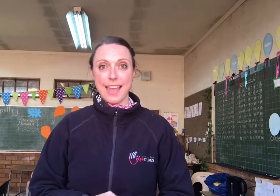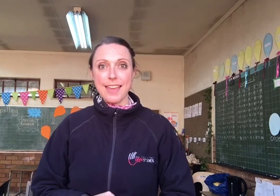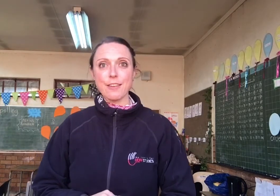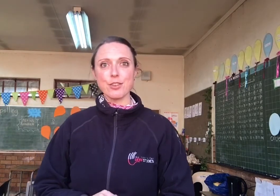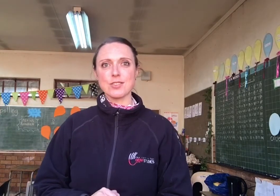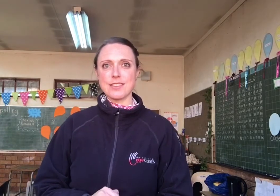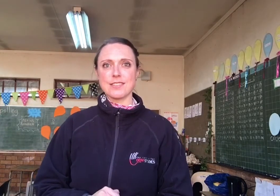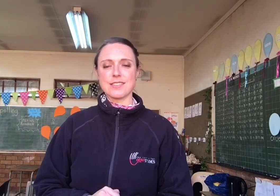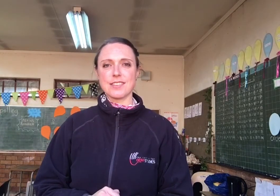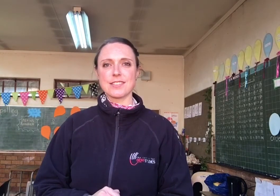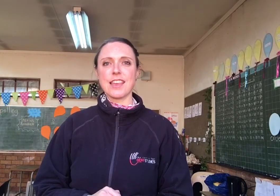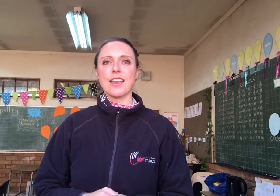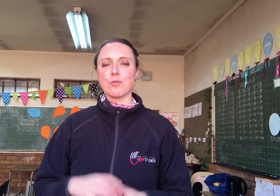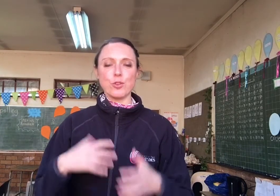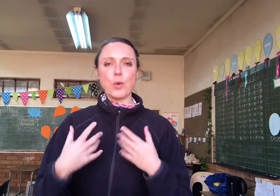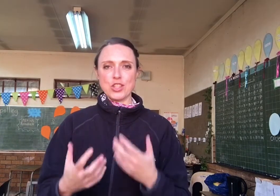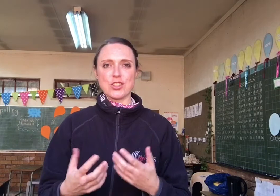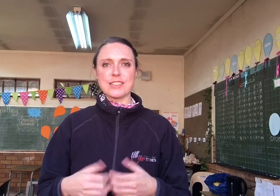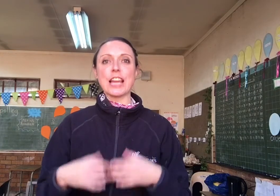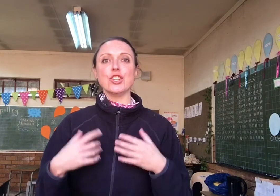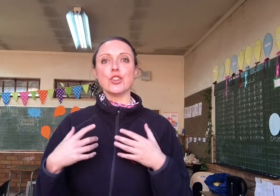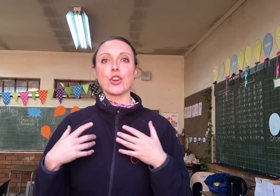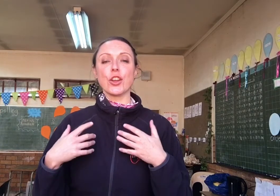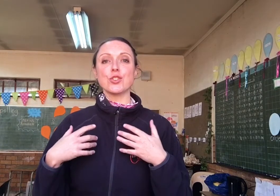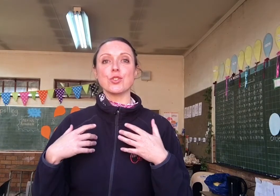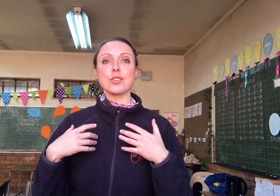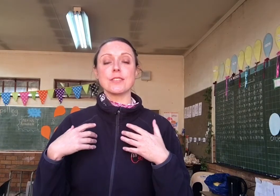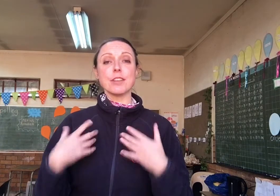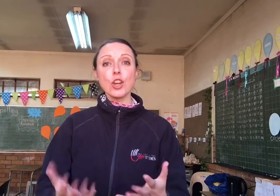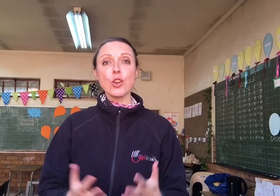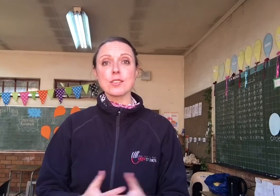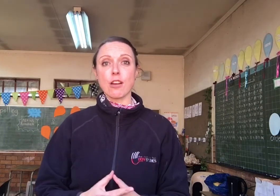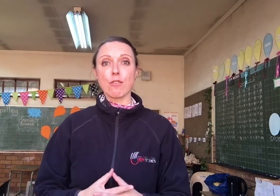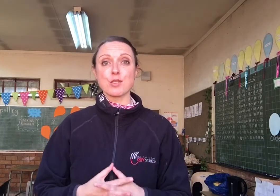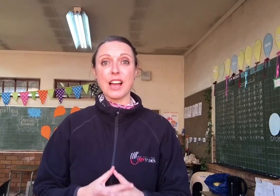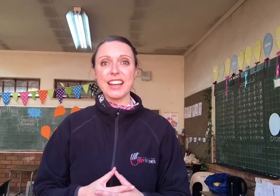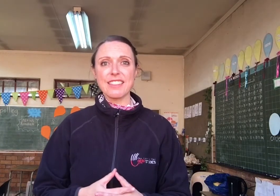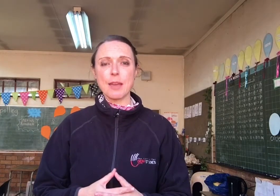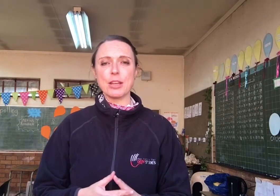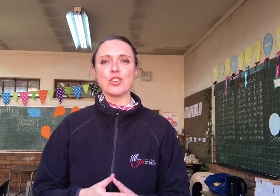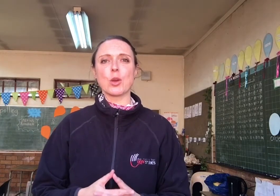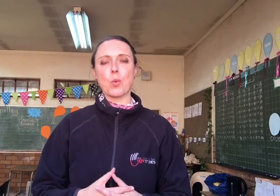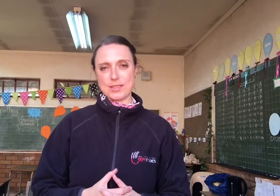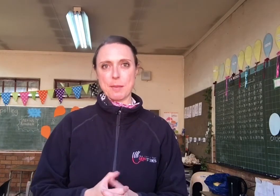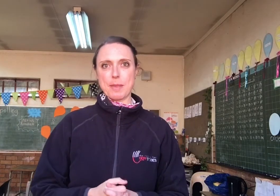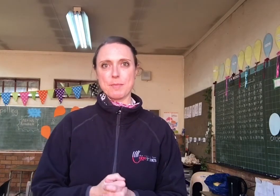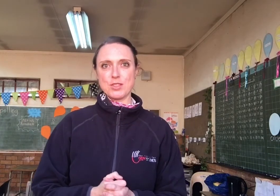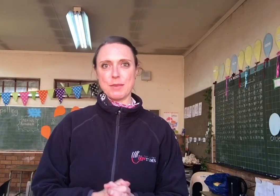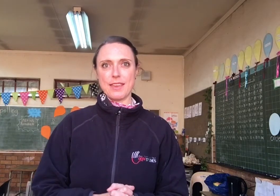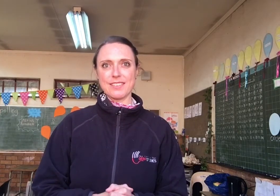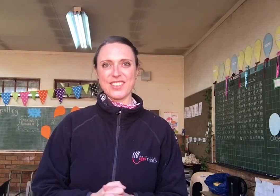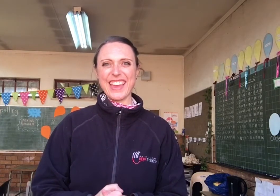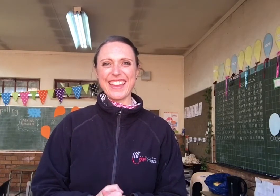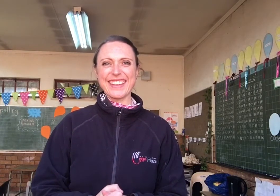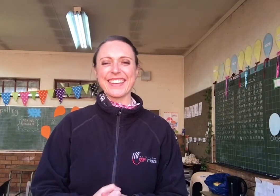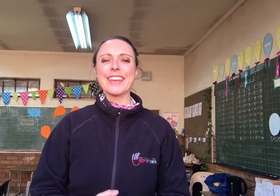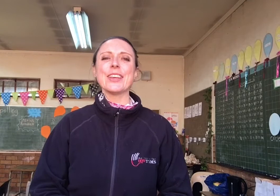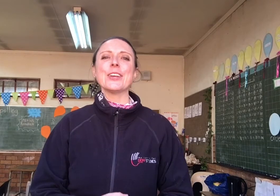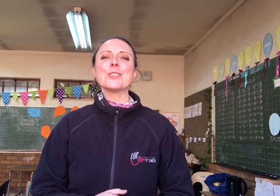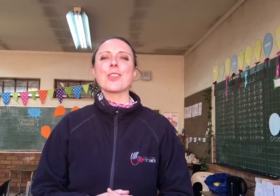a few sentences, a few questions, and you're going to video yourself signing them and you can WhatsApp them to me. Okay, so the